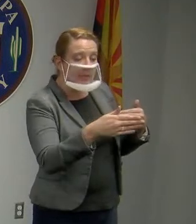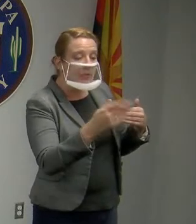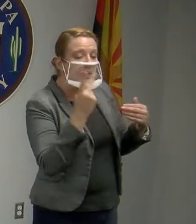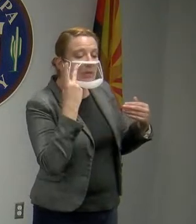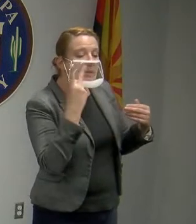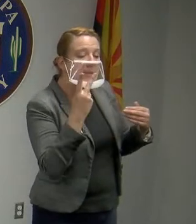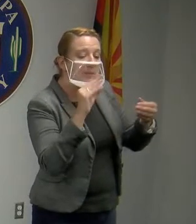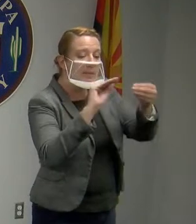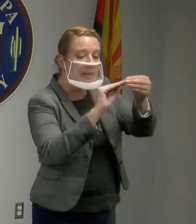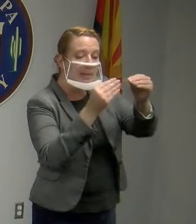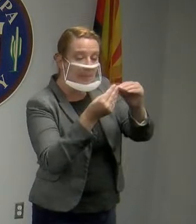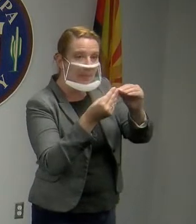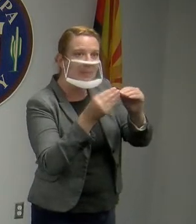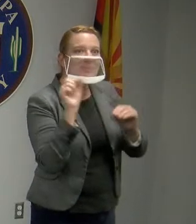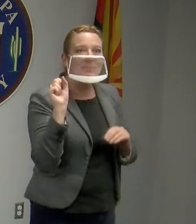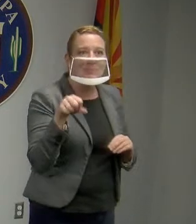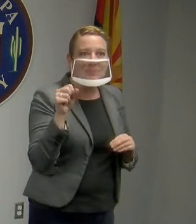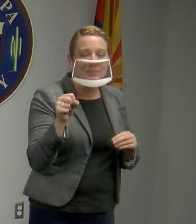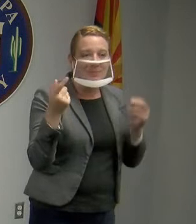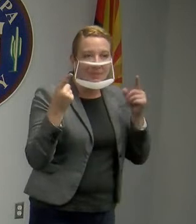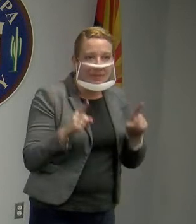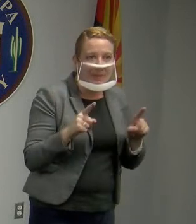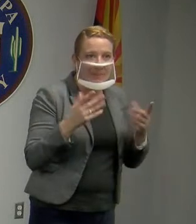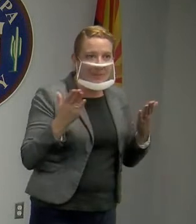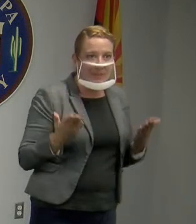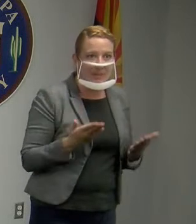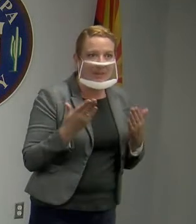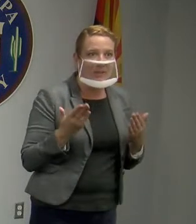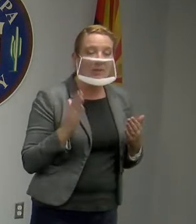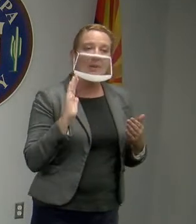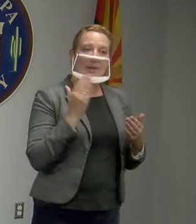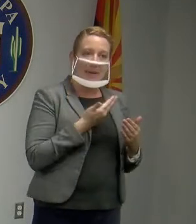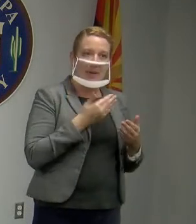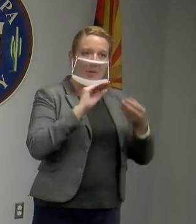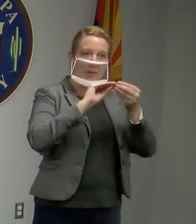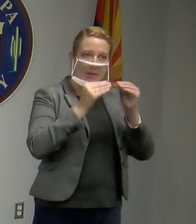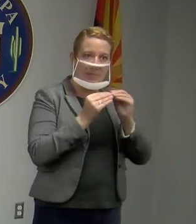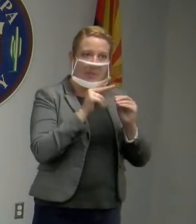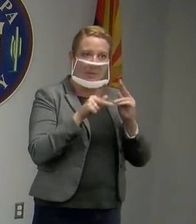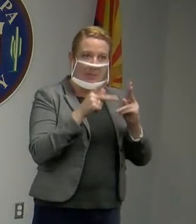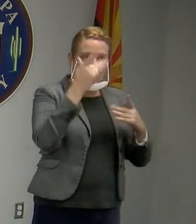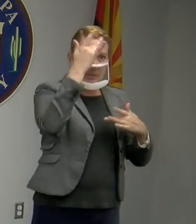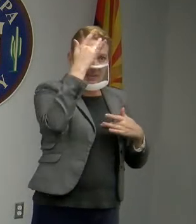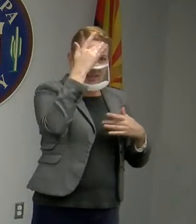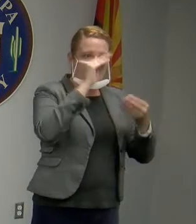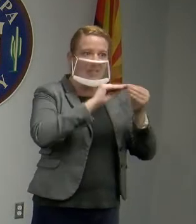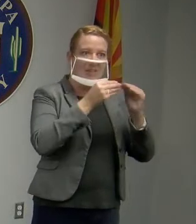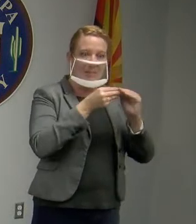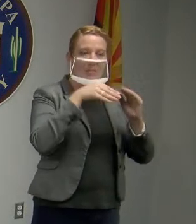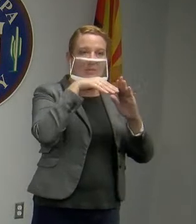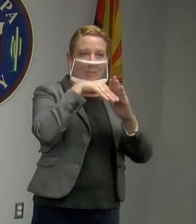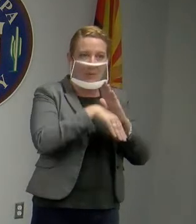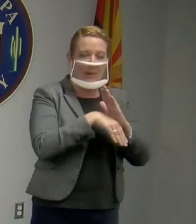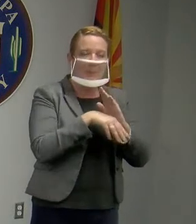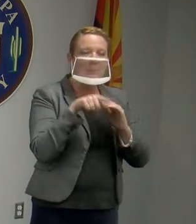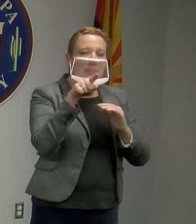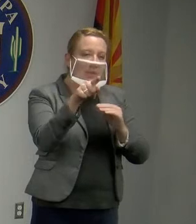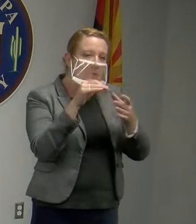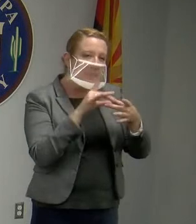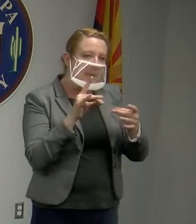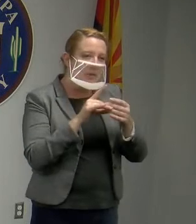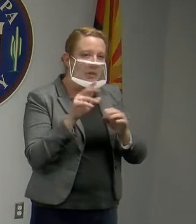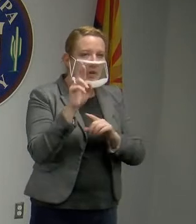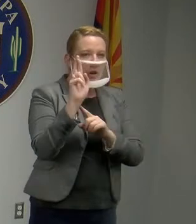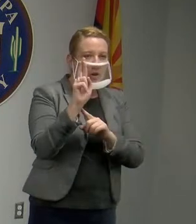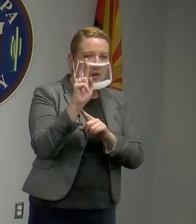started to see a decline in our case number, as you mentioned. And what we follow very closely is the R0 that you discussed.